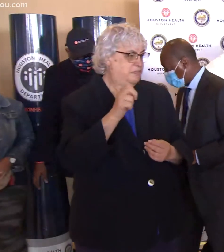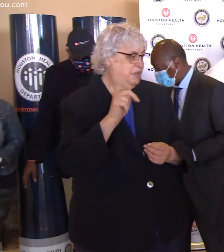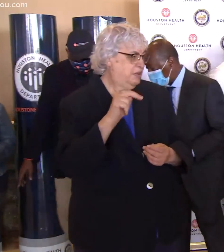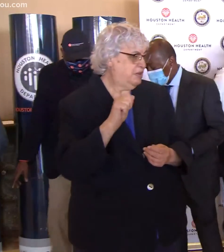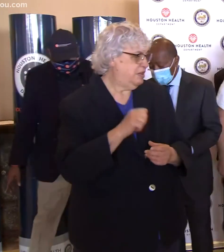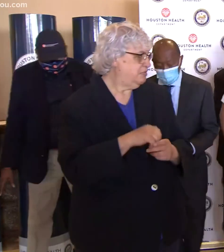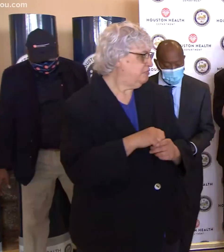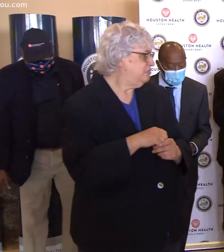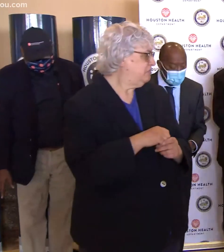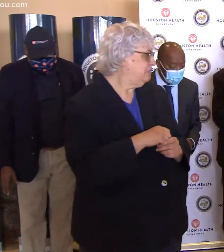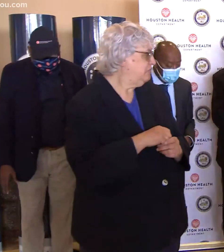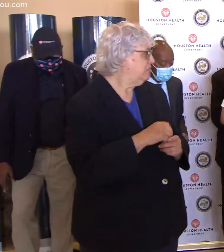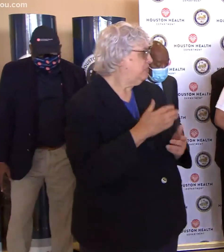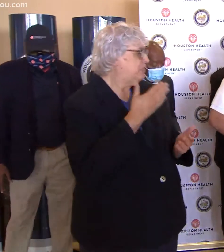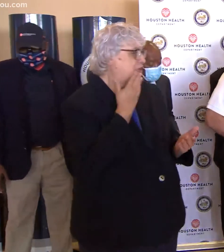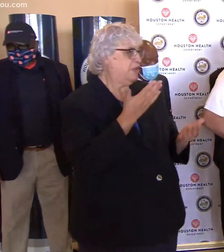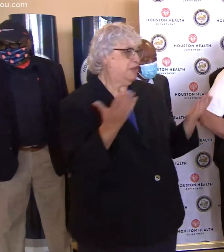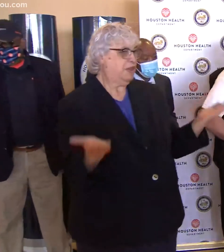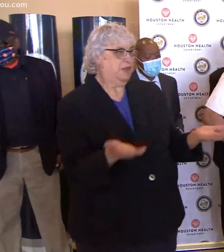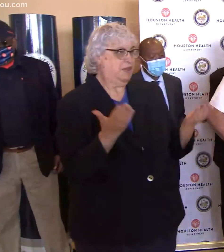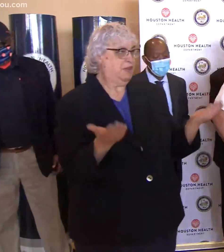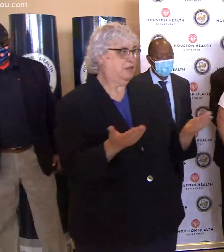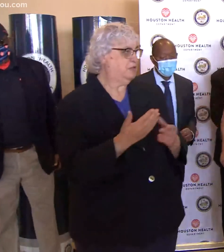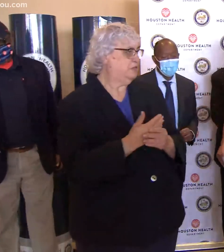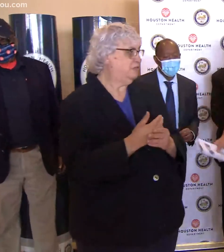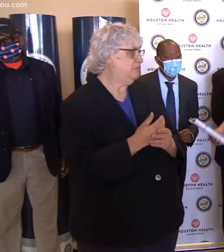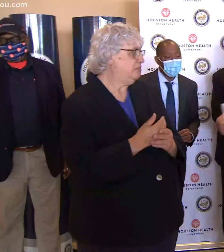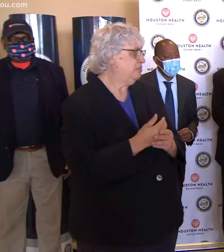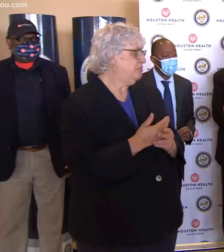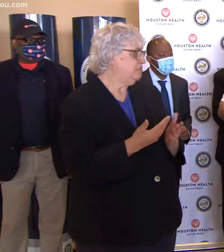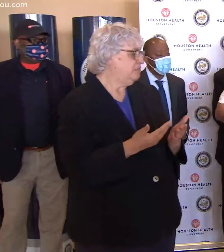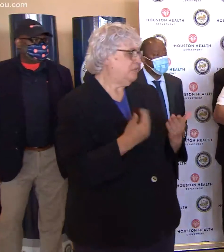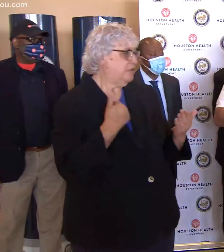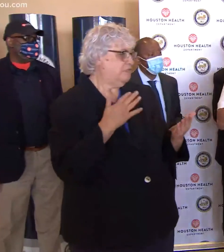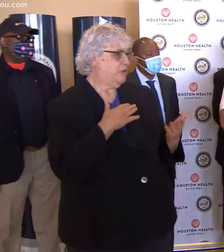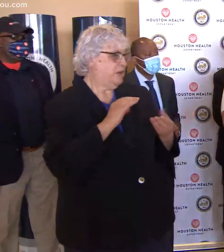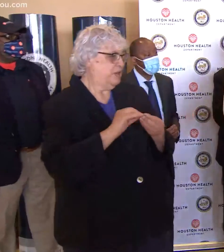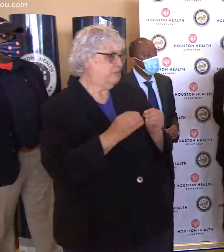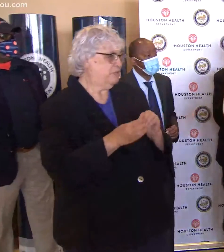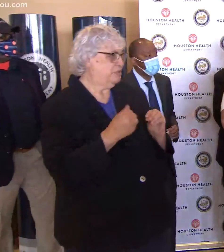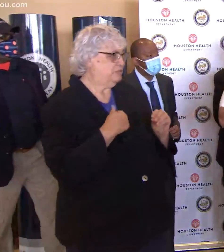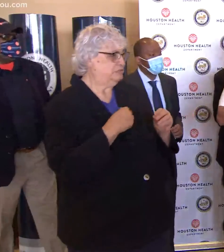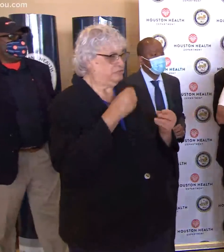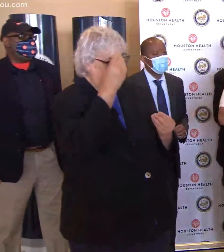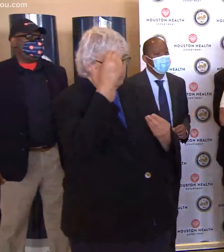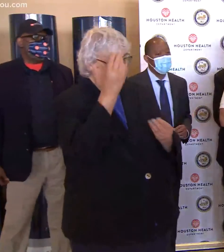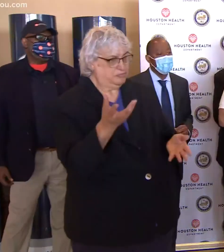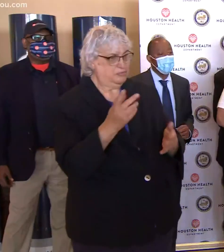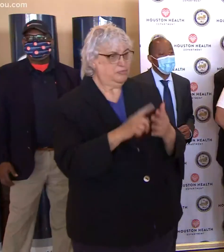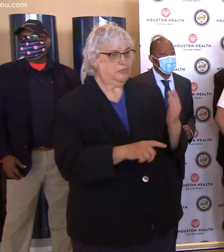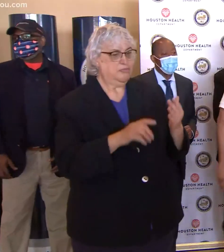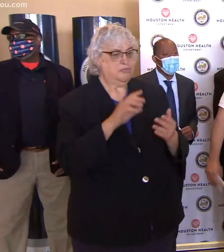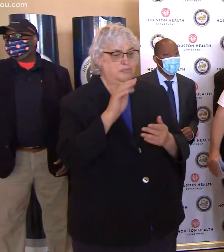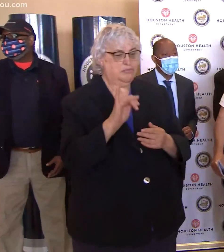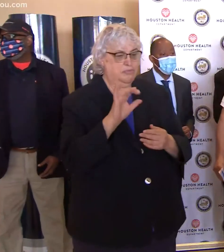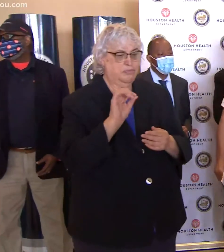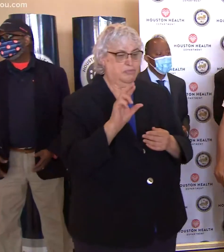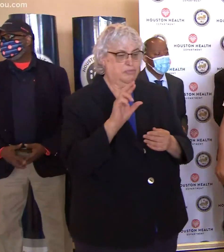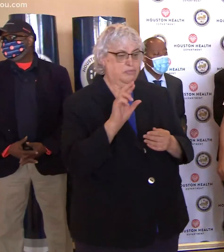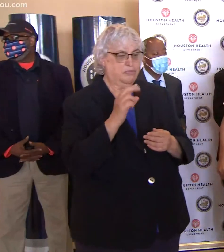Thank you, Mayor. It's good to be with everybody here. I want to, before I move on to my numbers, I want to also echo what the Mayor just mentioned and